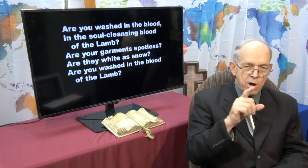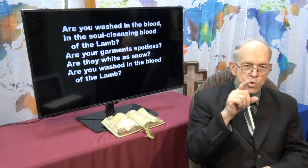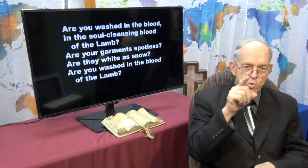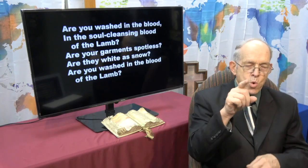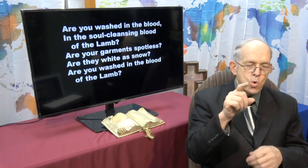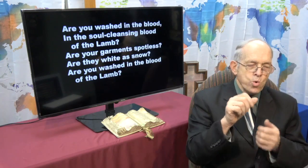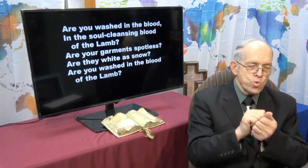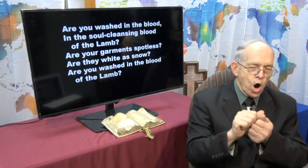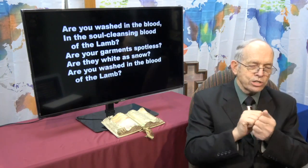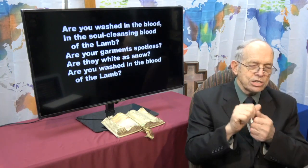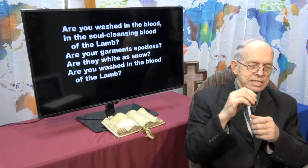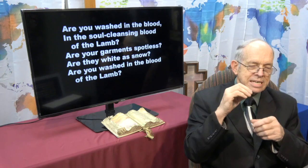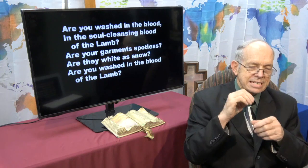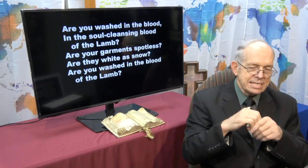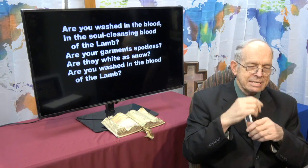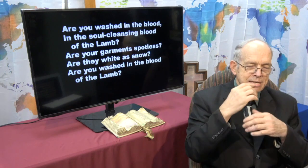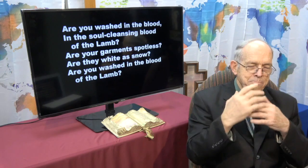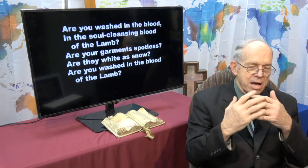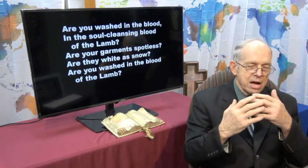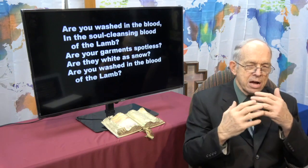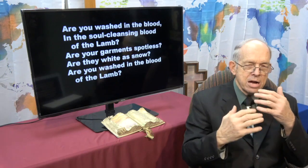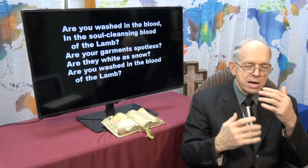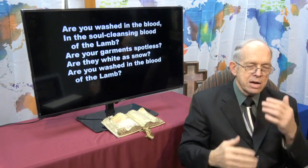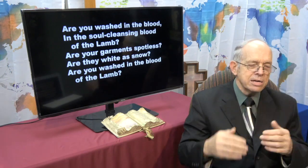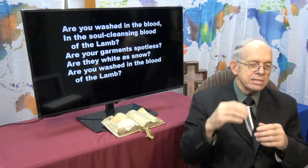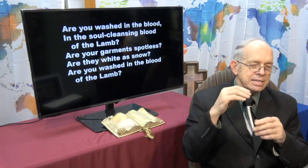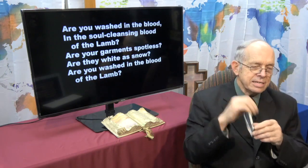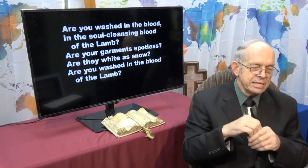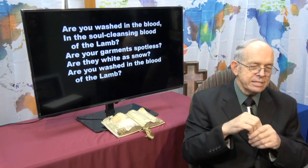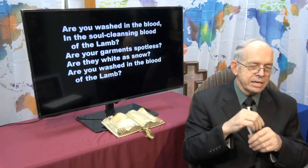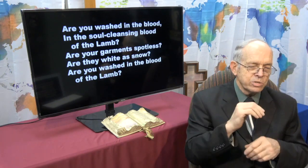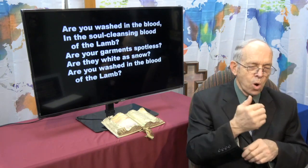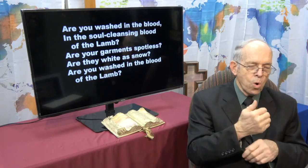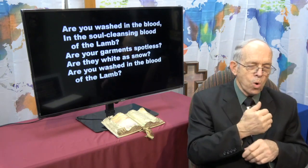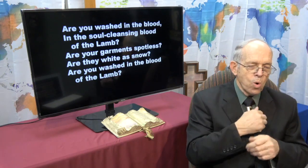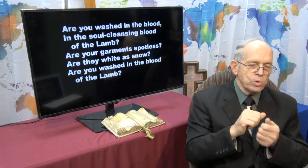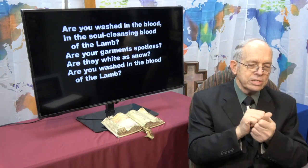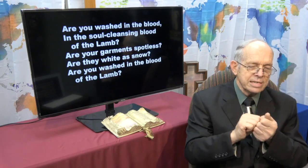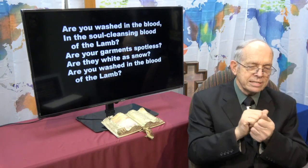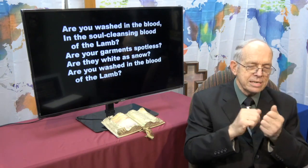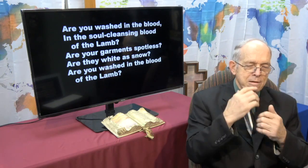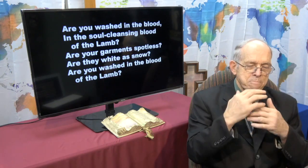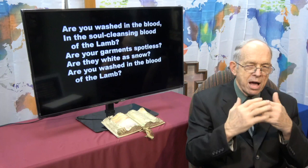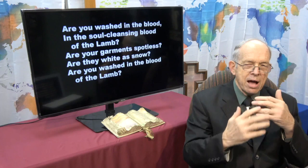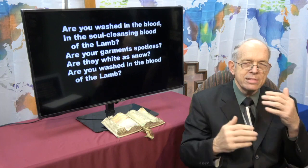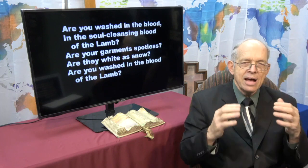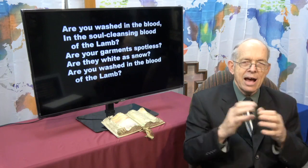Are you watching in the plan, in the soul-cleaning plan at